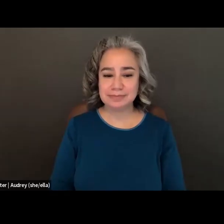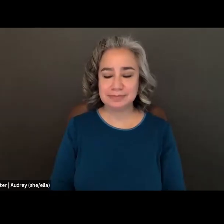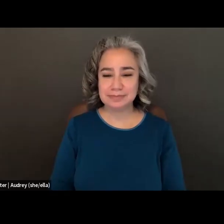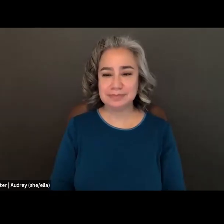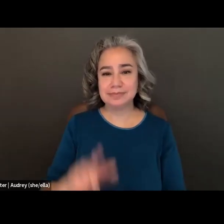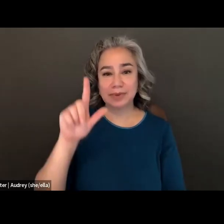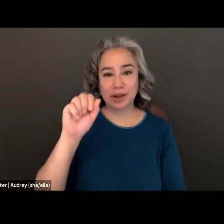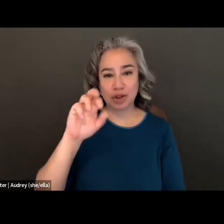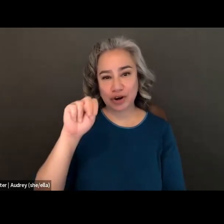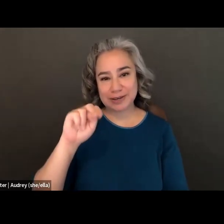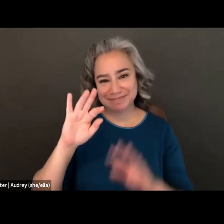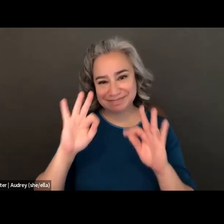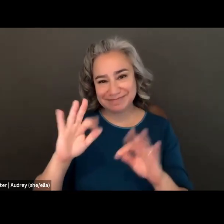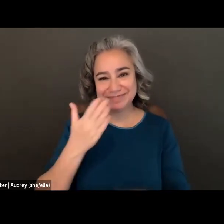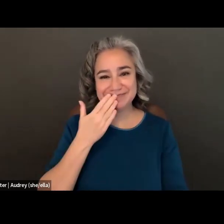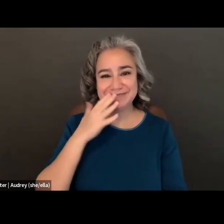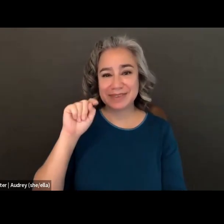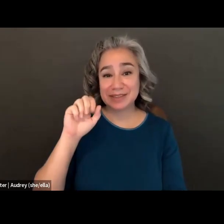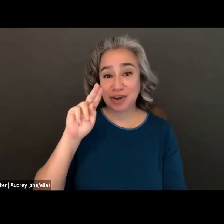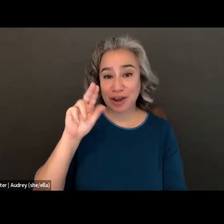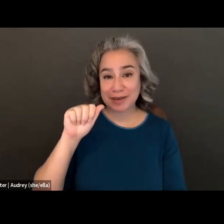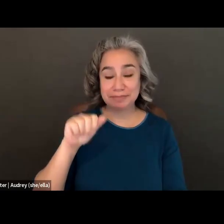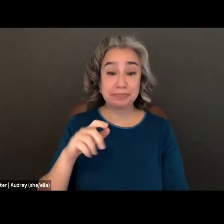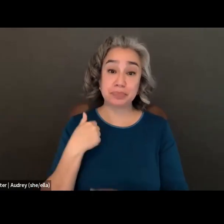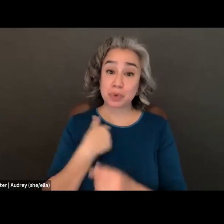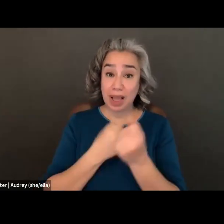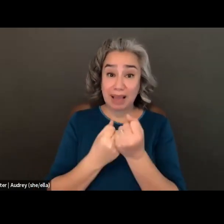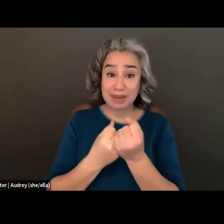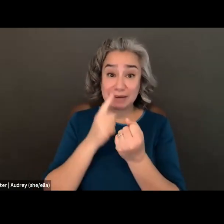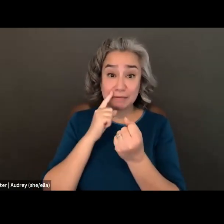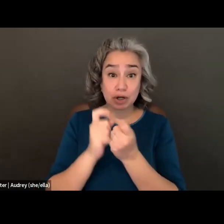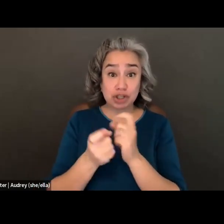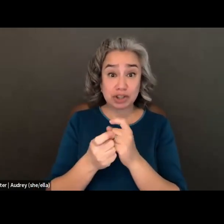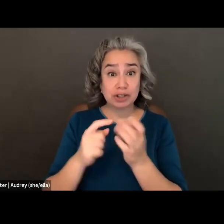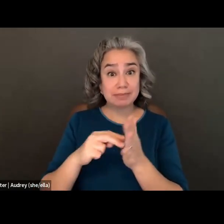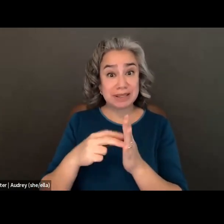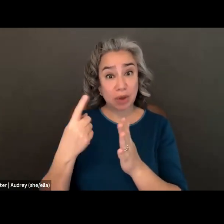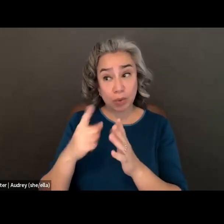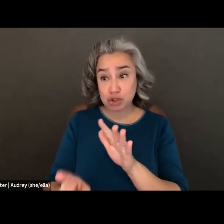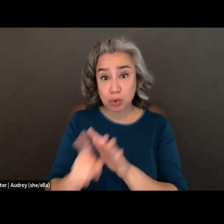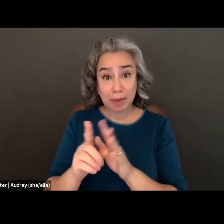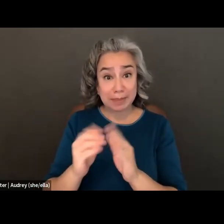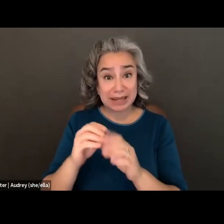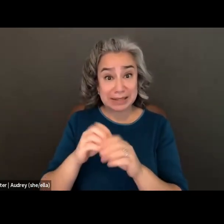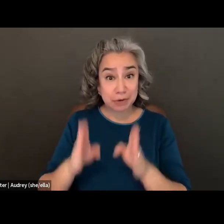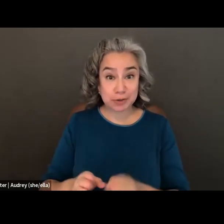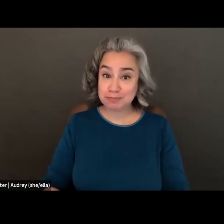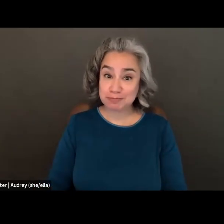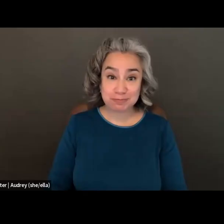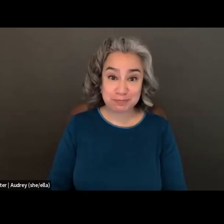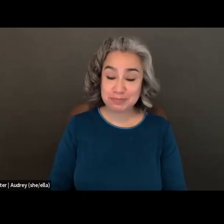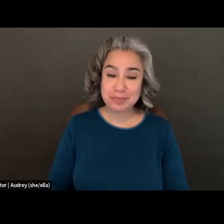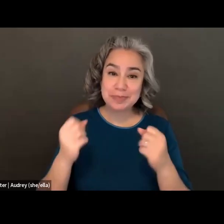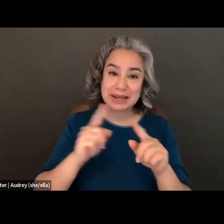Thank you, Tana. So, advocating for change is not always about attending meetings in person. There are a lot of different